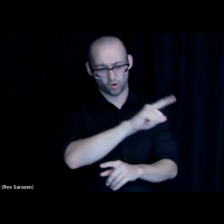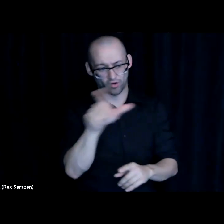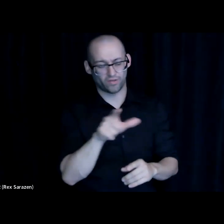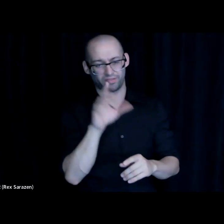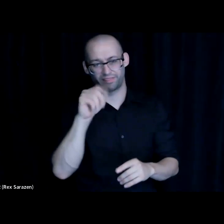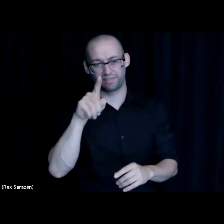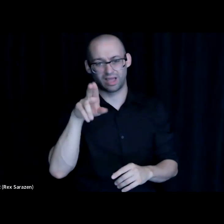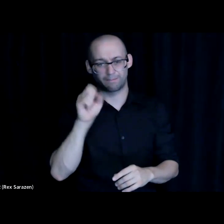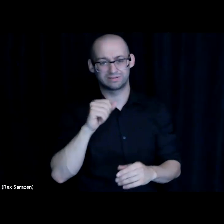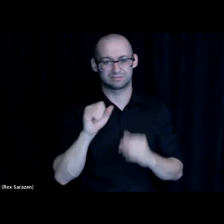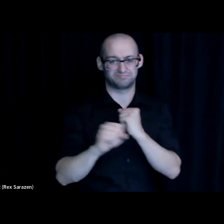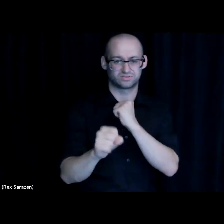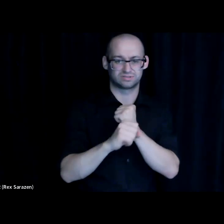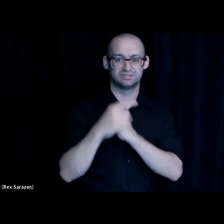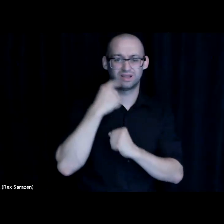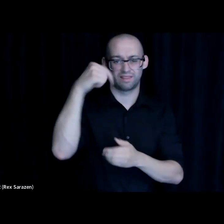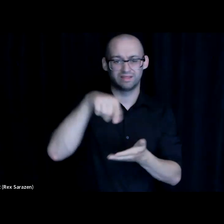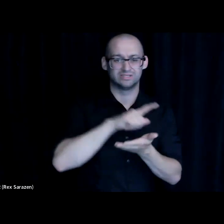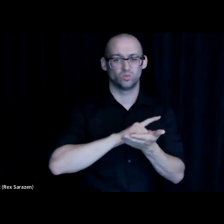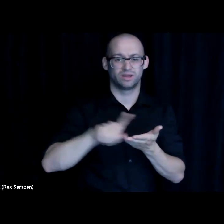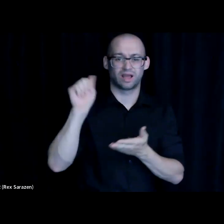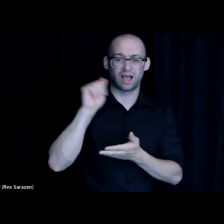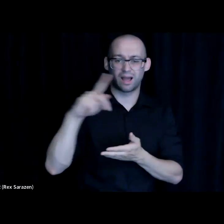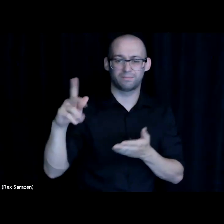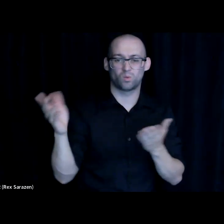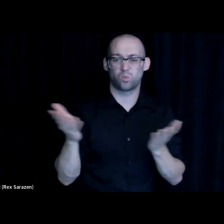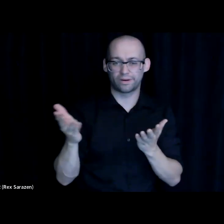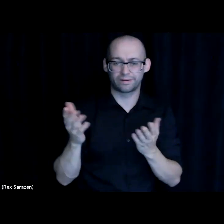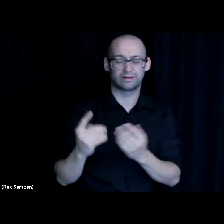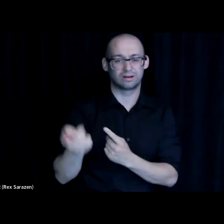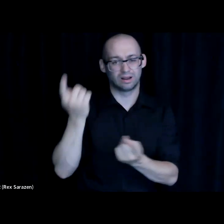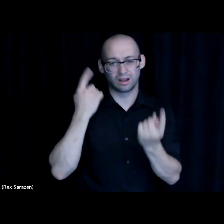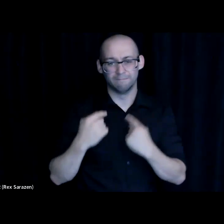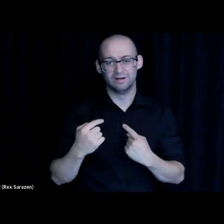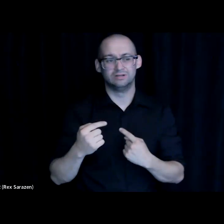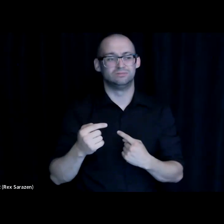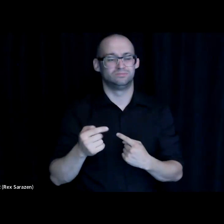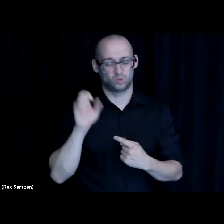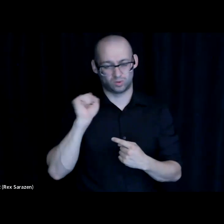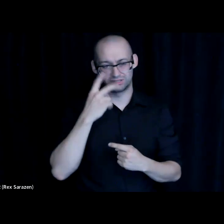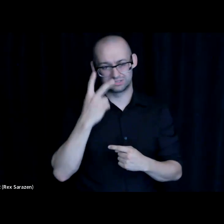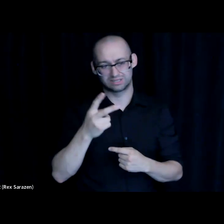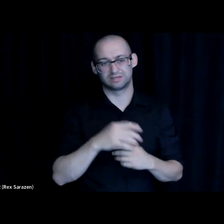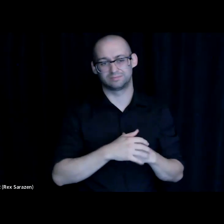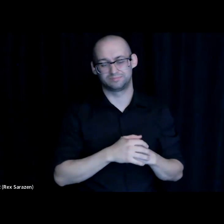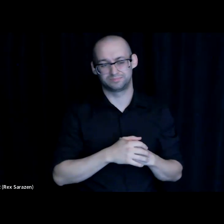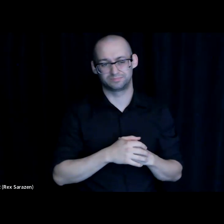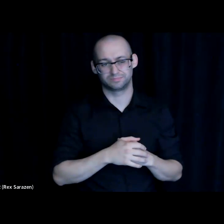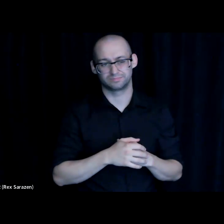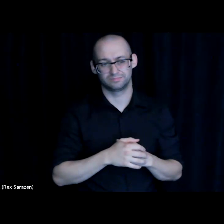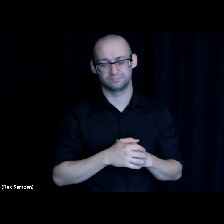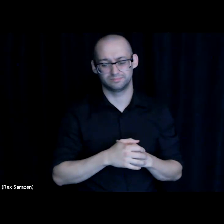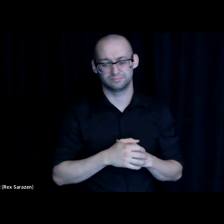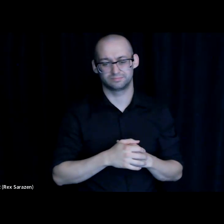advertised, hey, this week this app is going to be this. If you're interested, come and you could do it virtually, or you can show up.